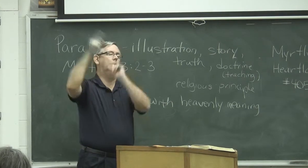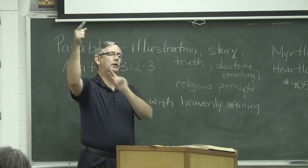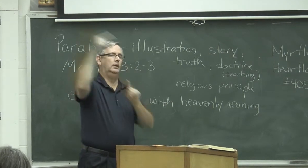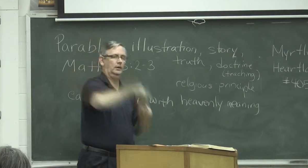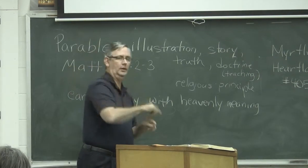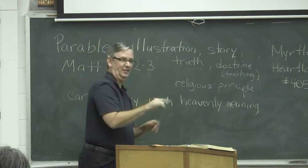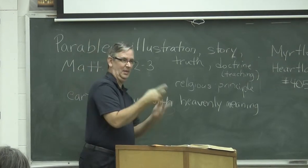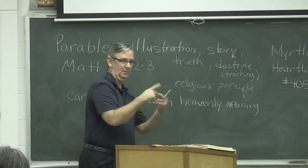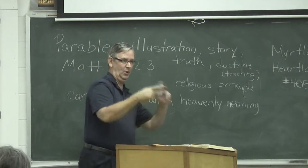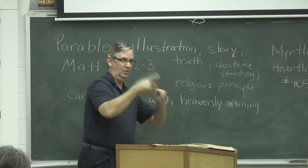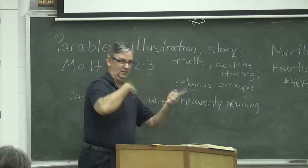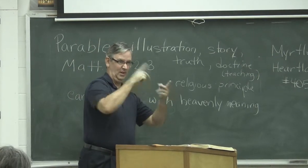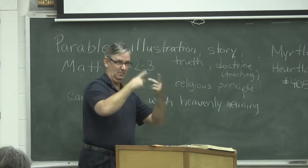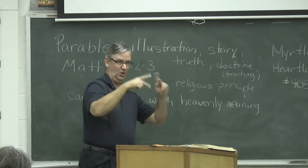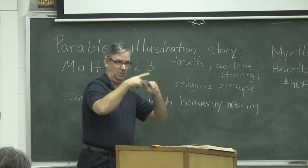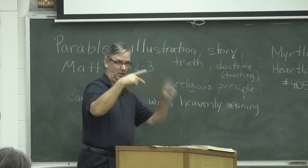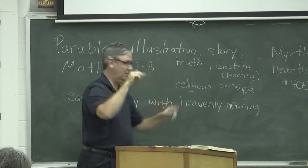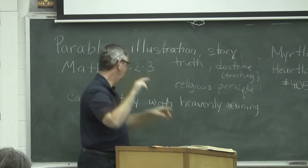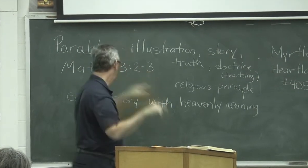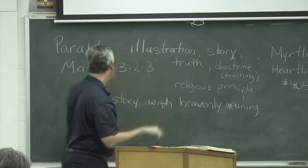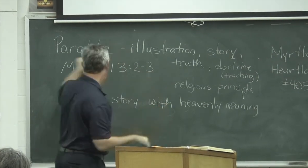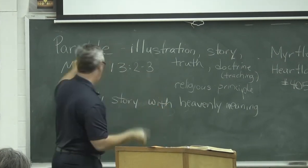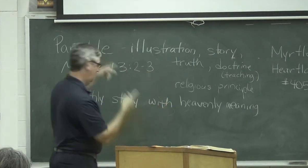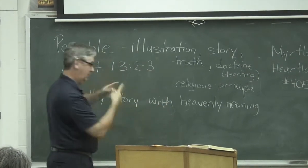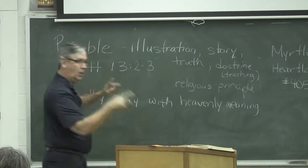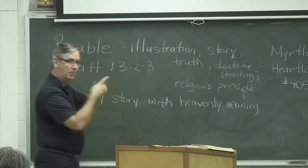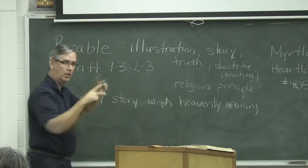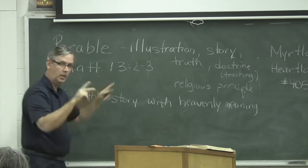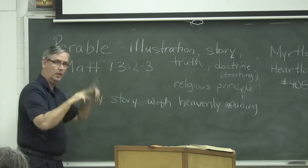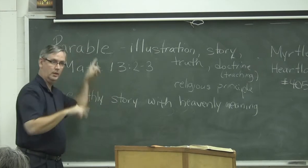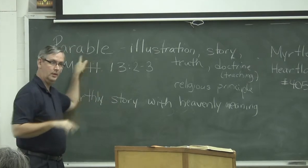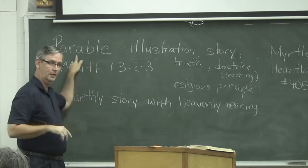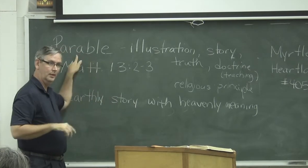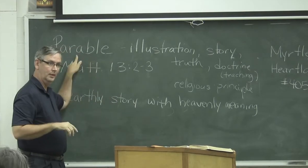understand. That's what it means, parable. That's the sign for it, parable.